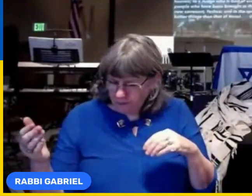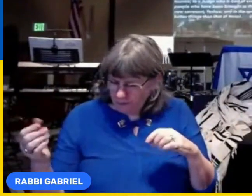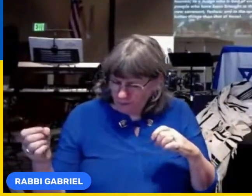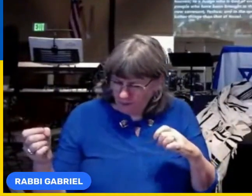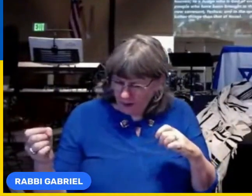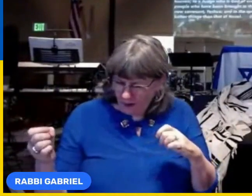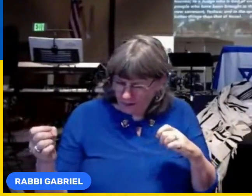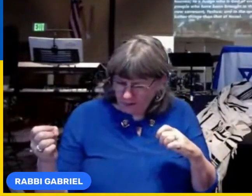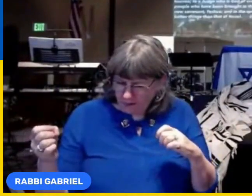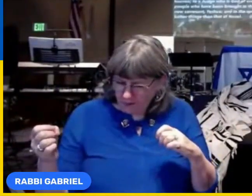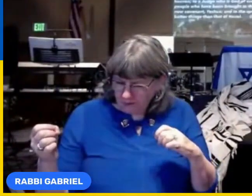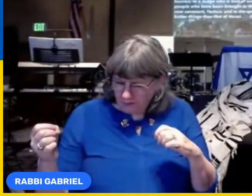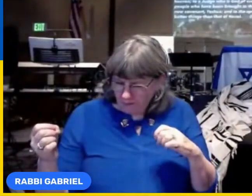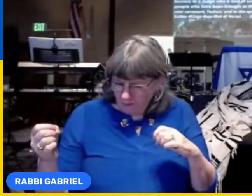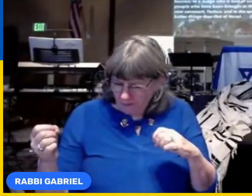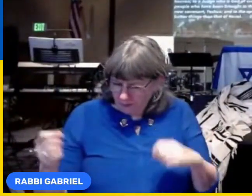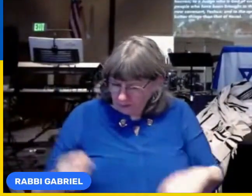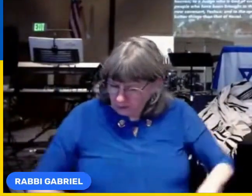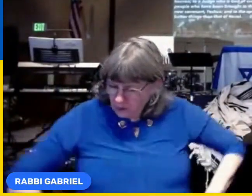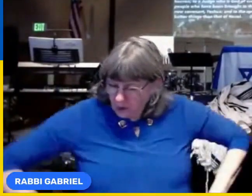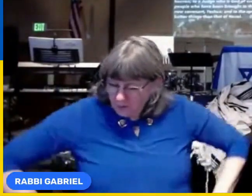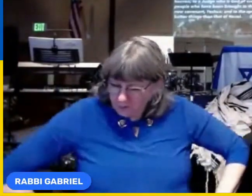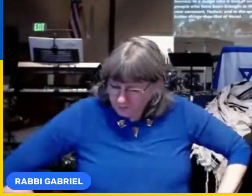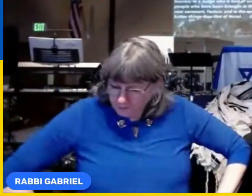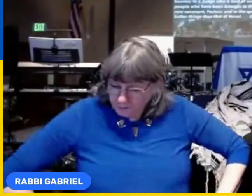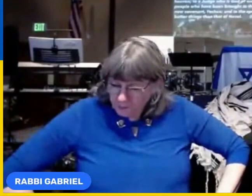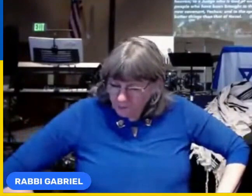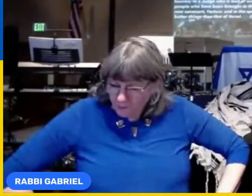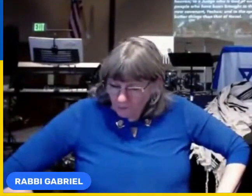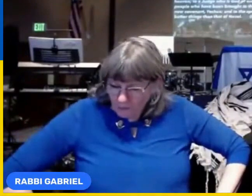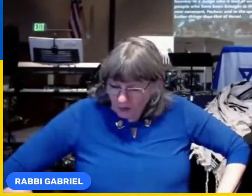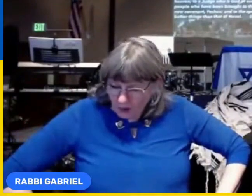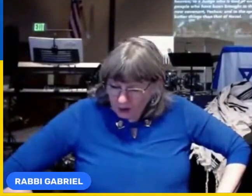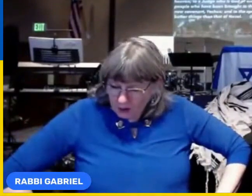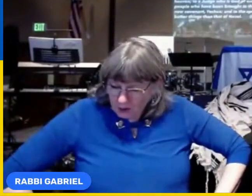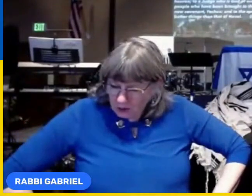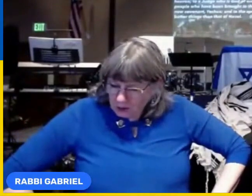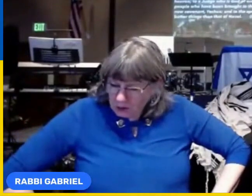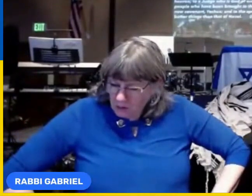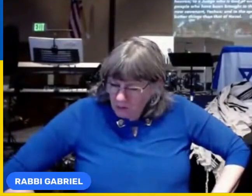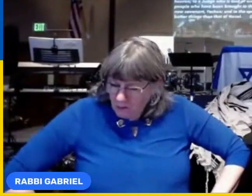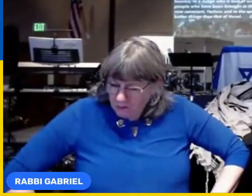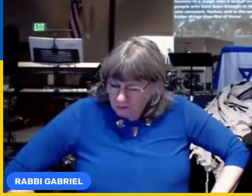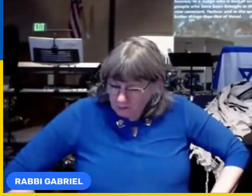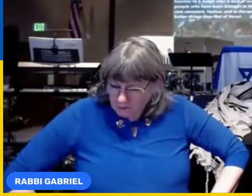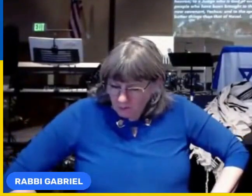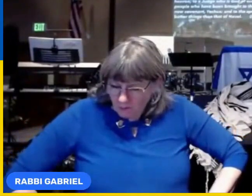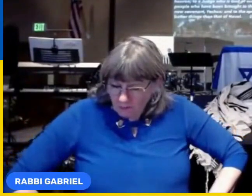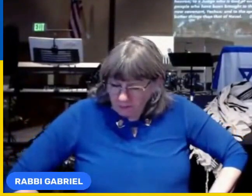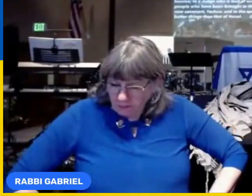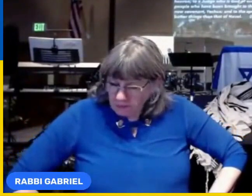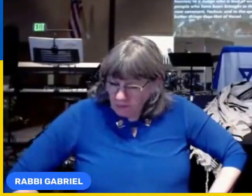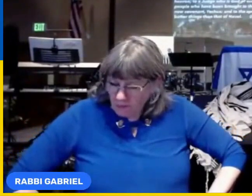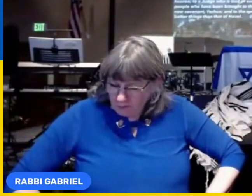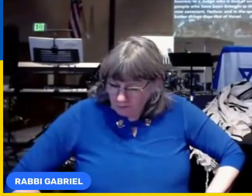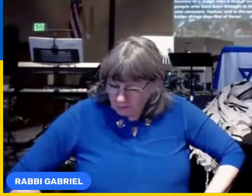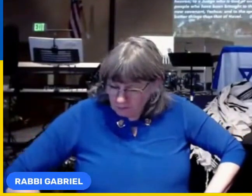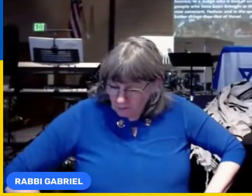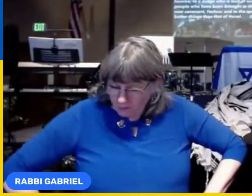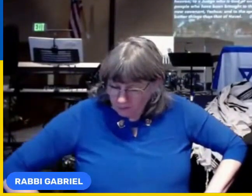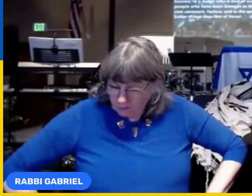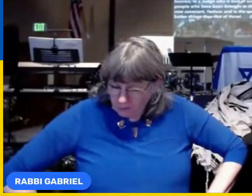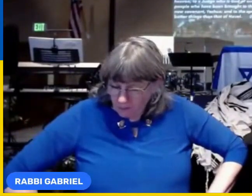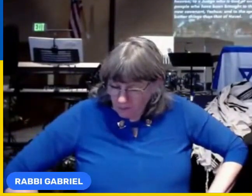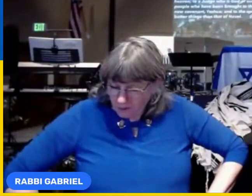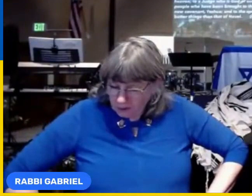for you have not come to a tangible mountain, to an ignited fire, to darkness, to murk, to a whirlwind, to